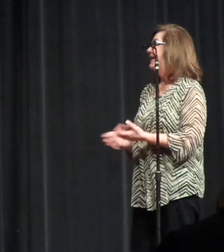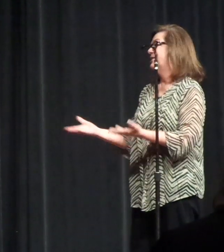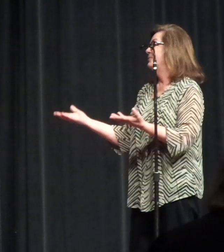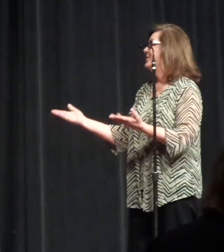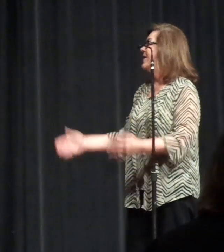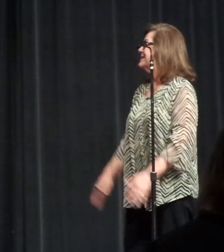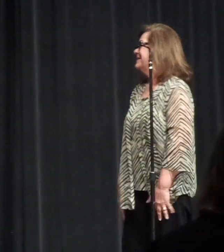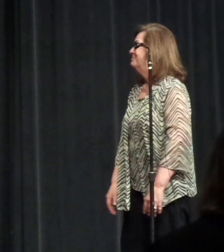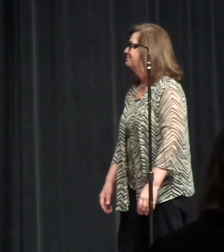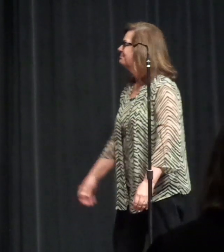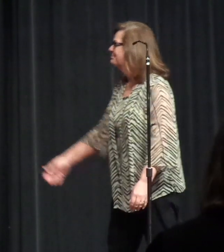you. You're awesome.